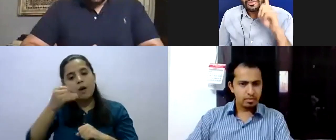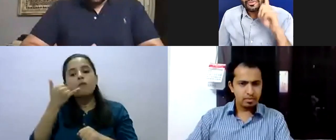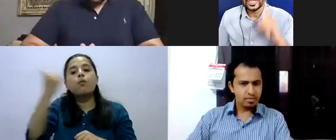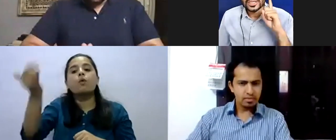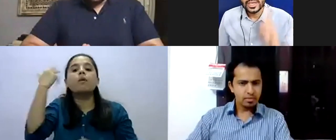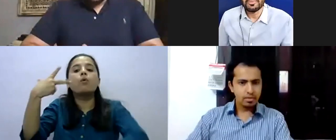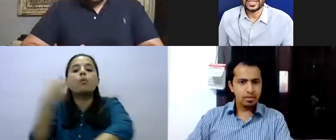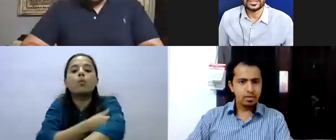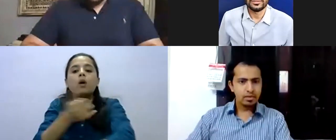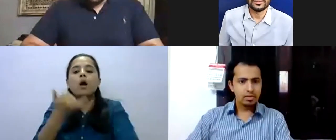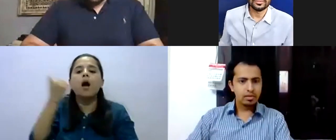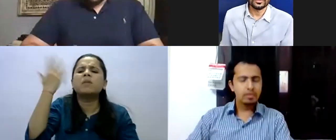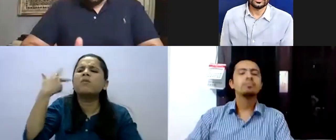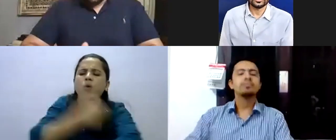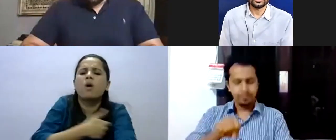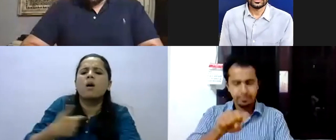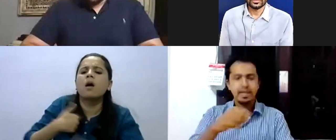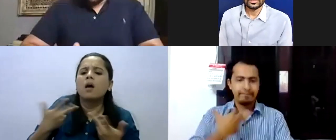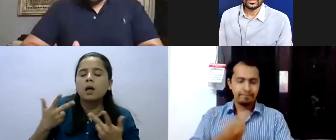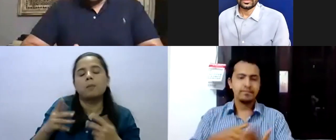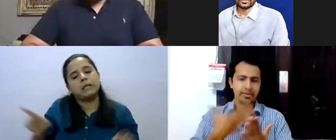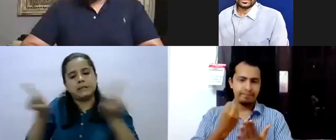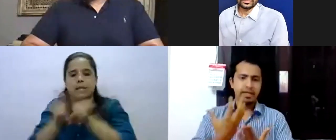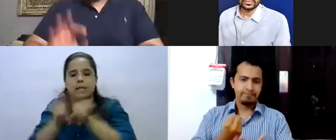you have to take the same vaccine.